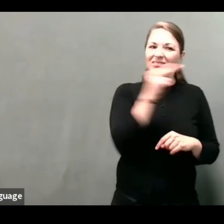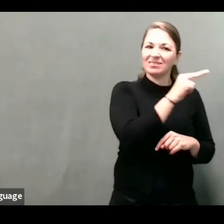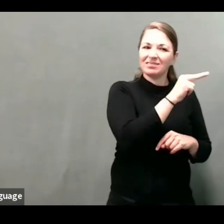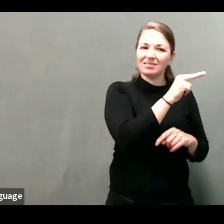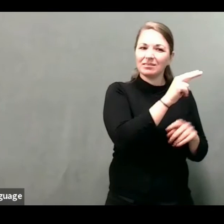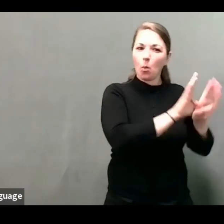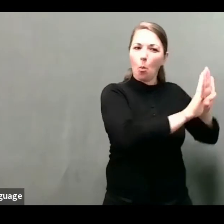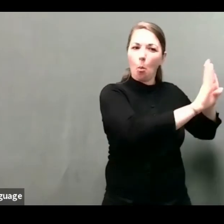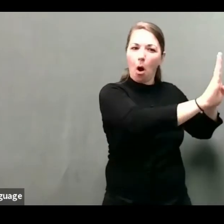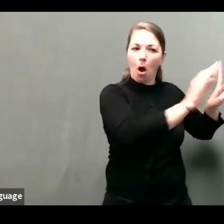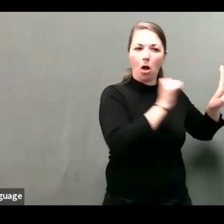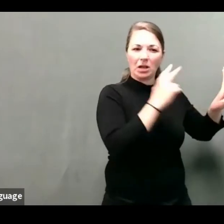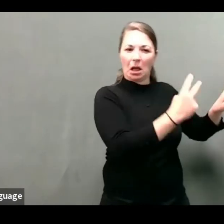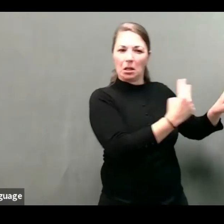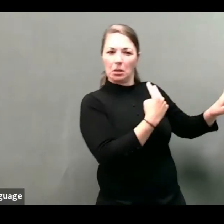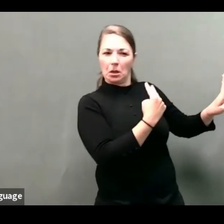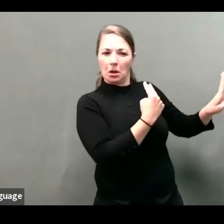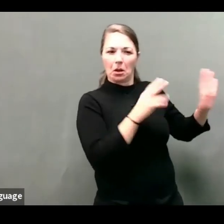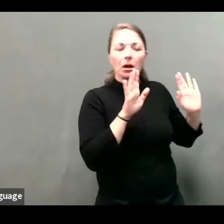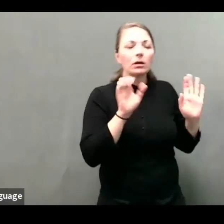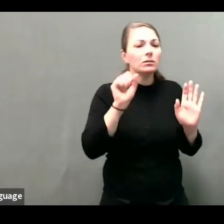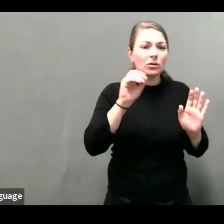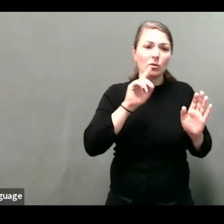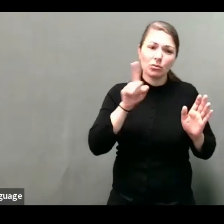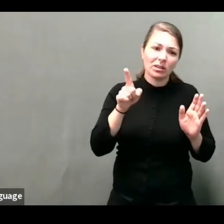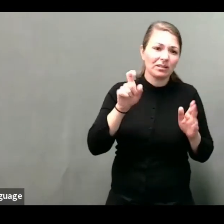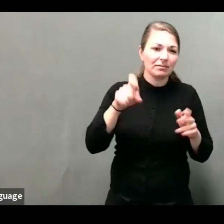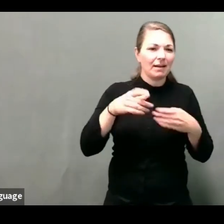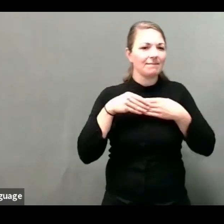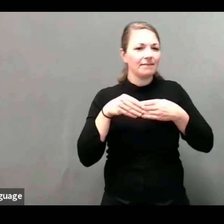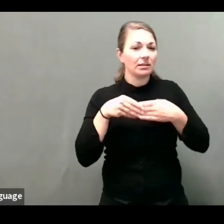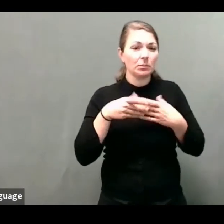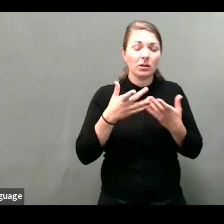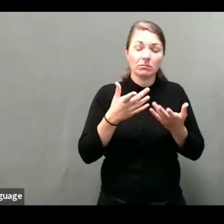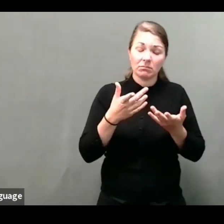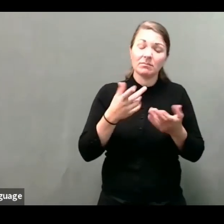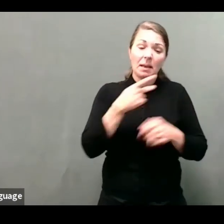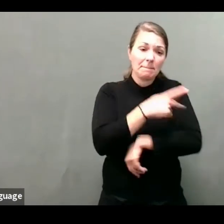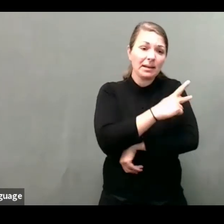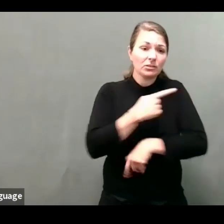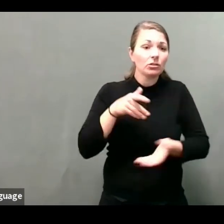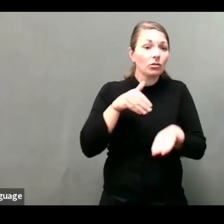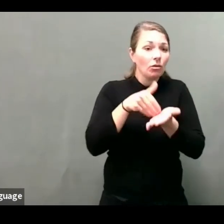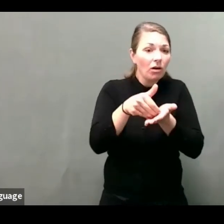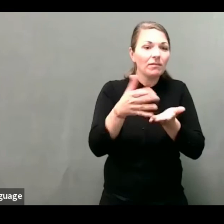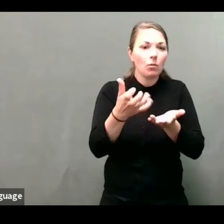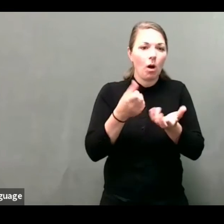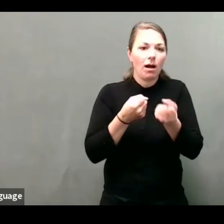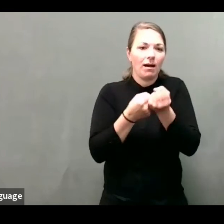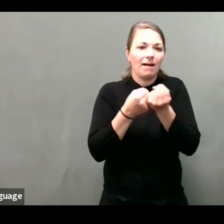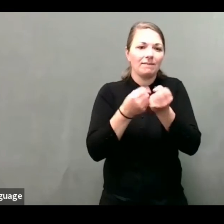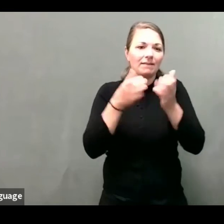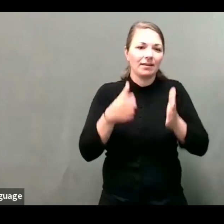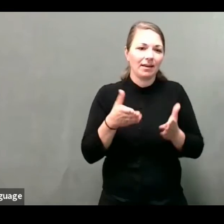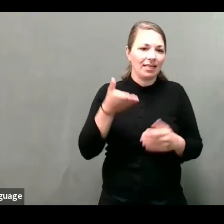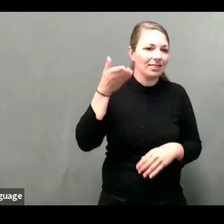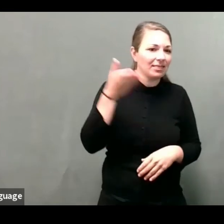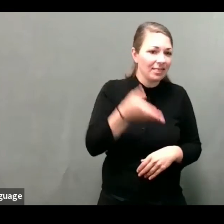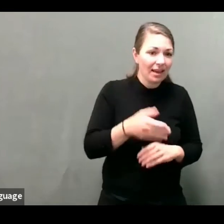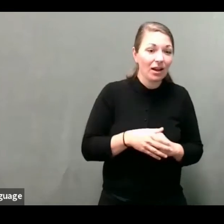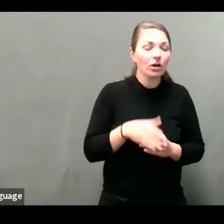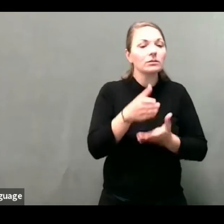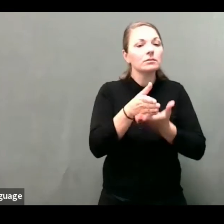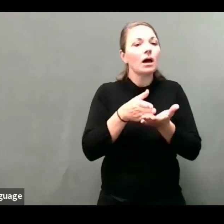but you might be surprised at how often a patient actually does want the advocate there for parts of the exam that can